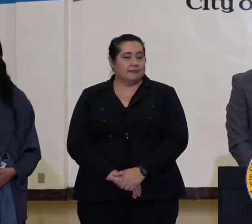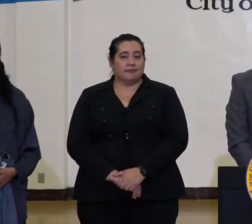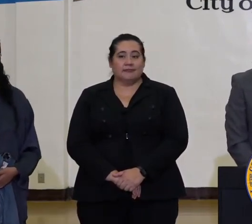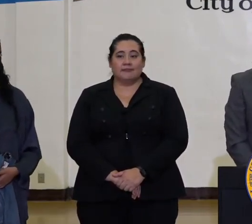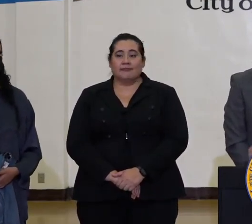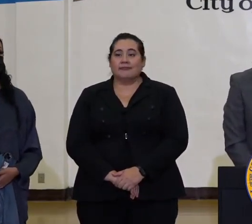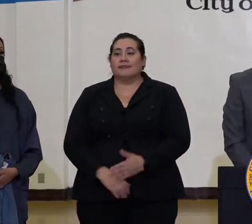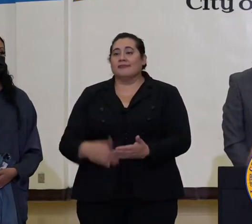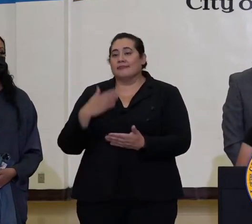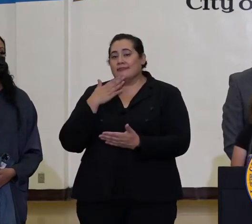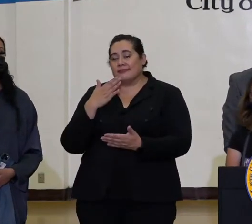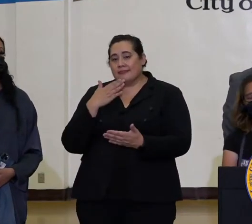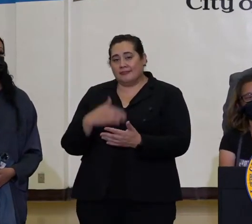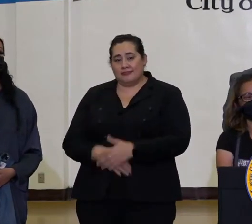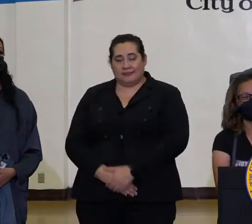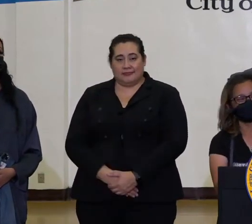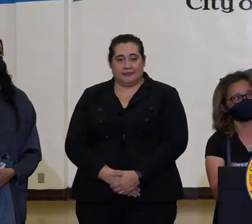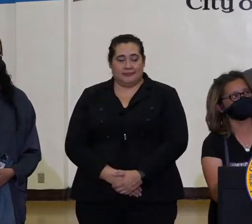Thank you.